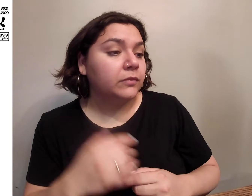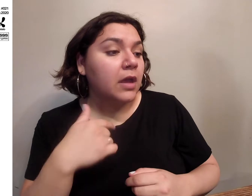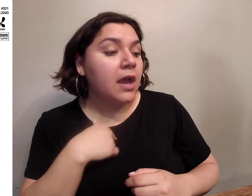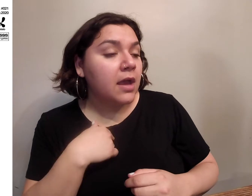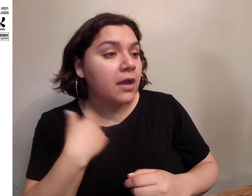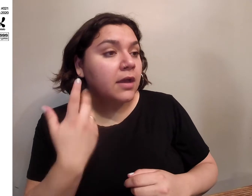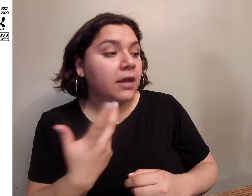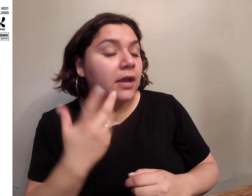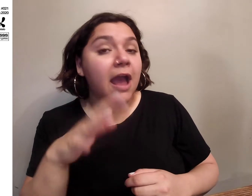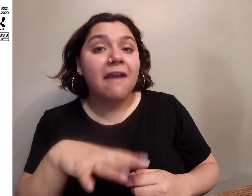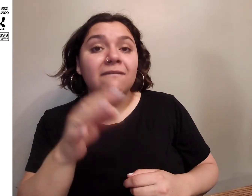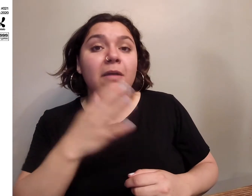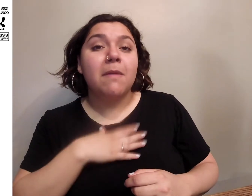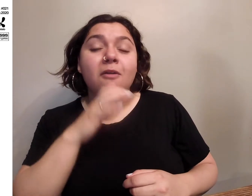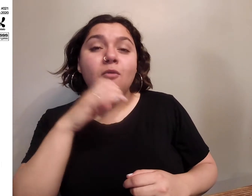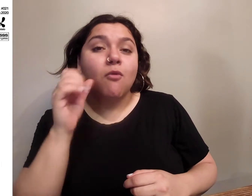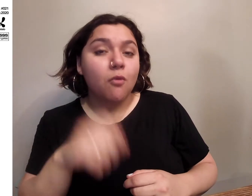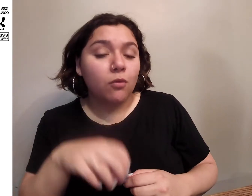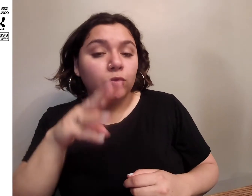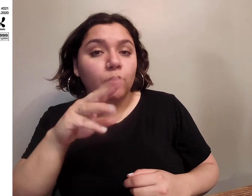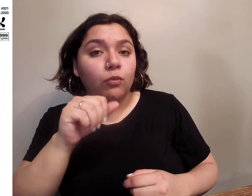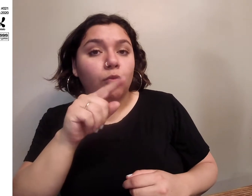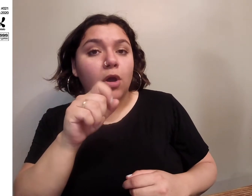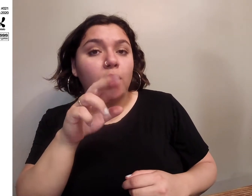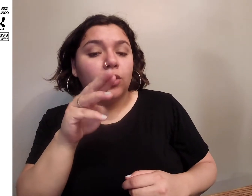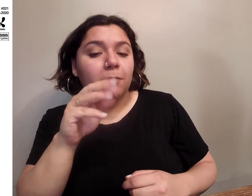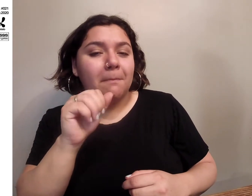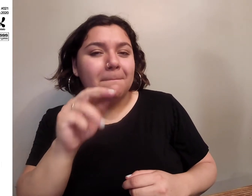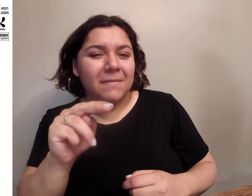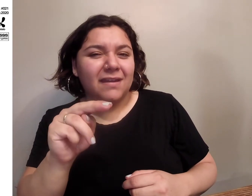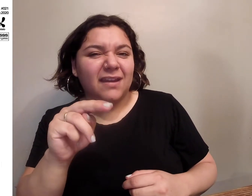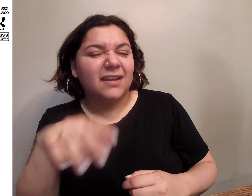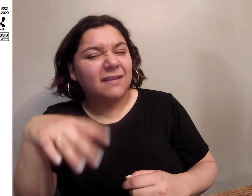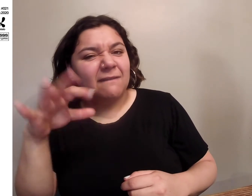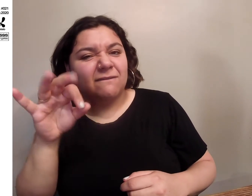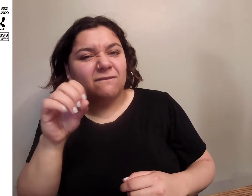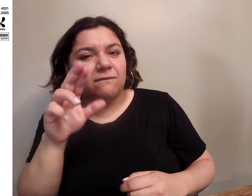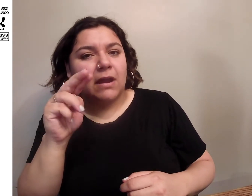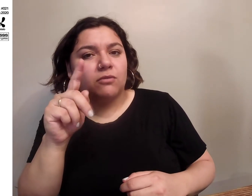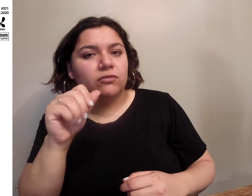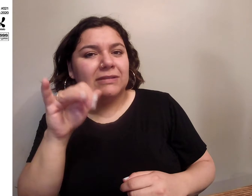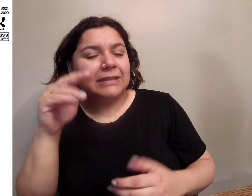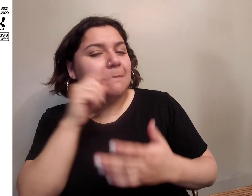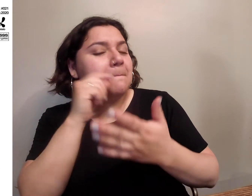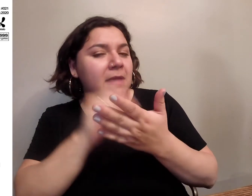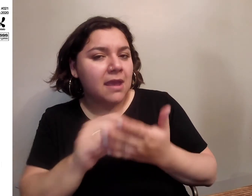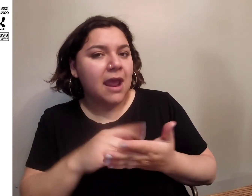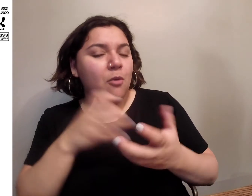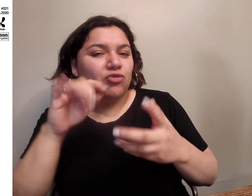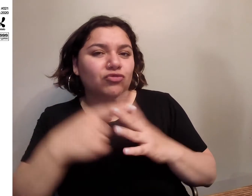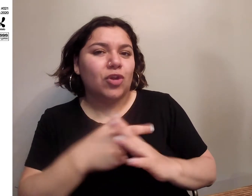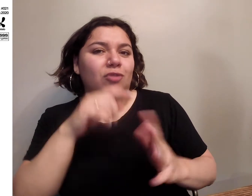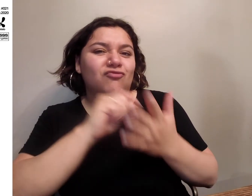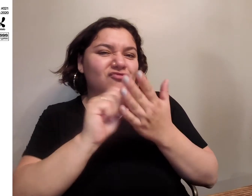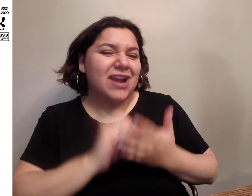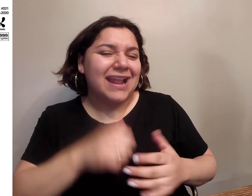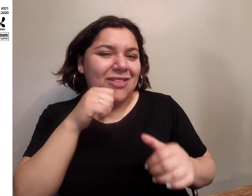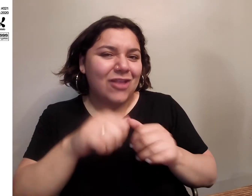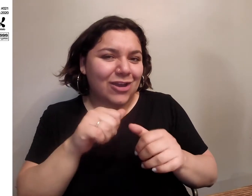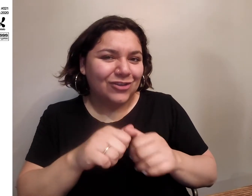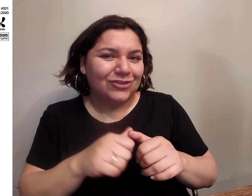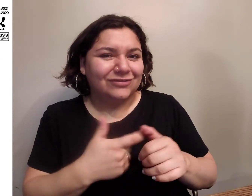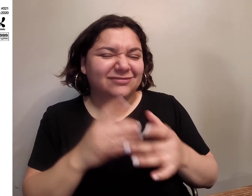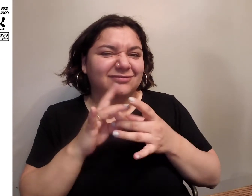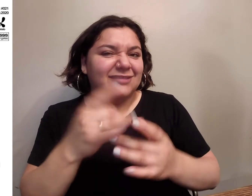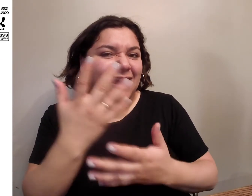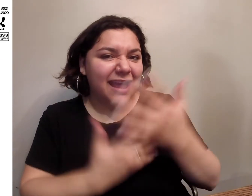find my old Waterman fountain pen to begin writing letters by hand again. I feel like